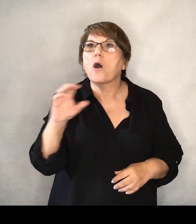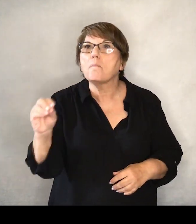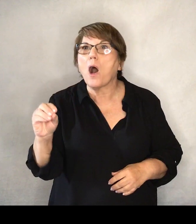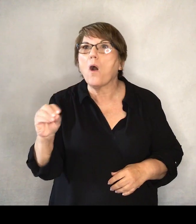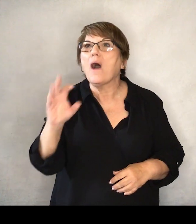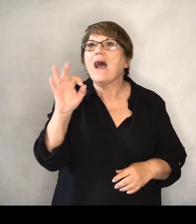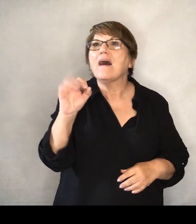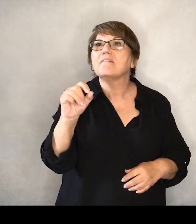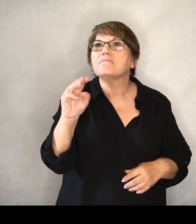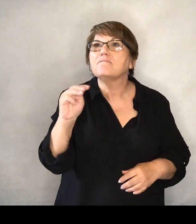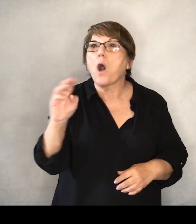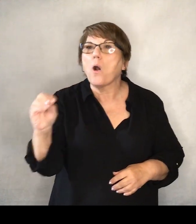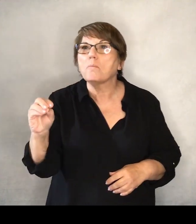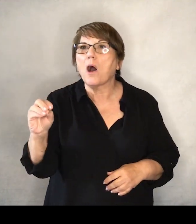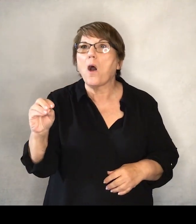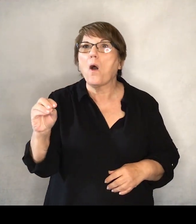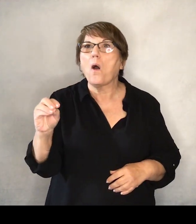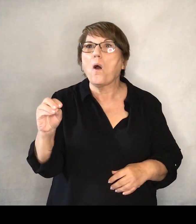FOMO.